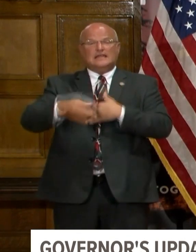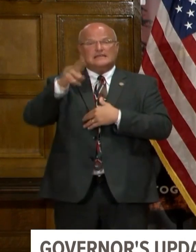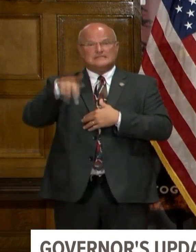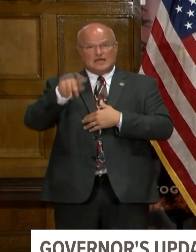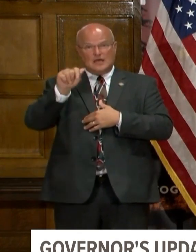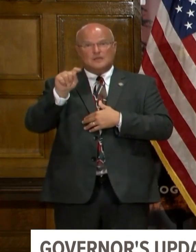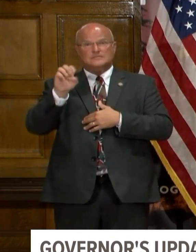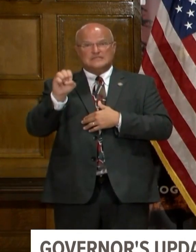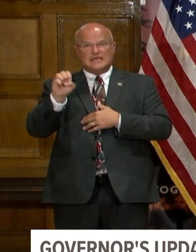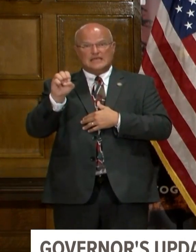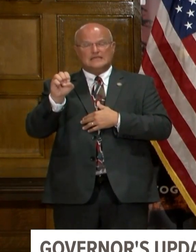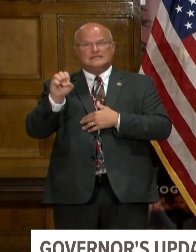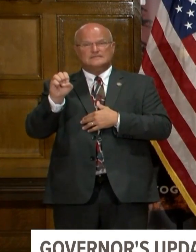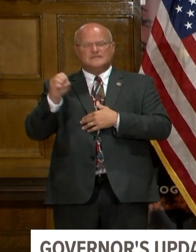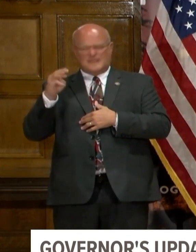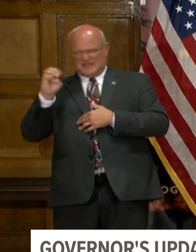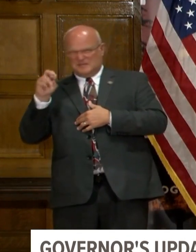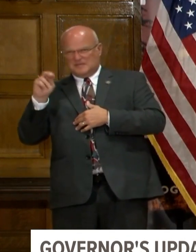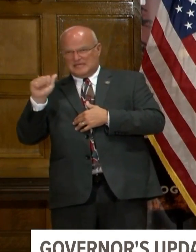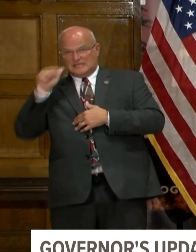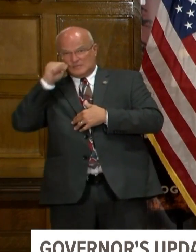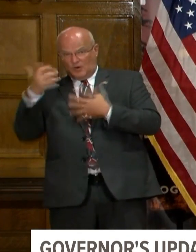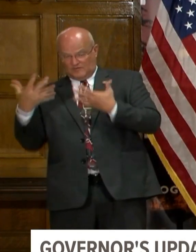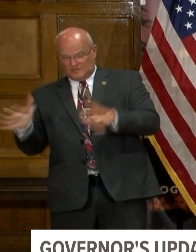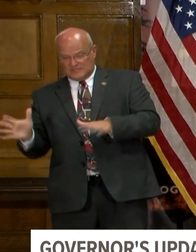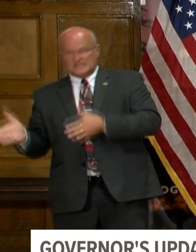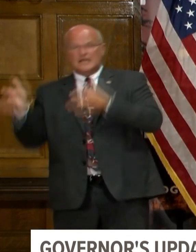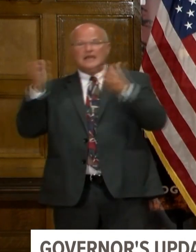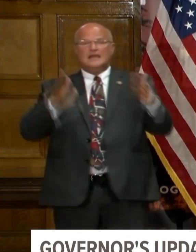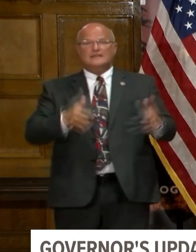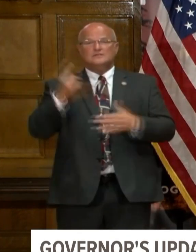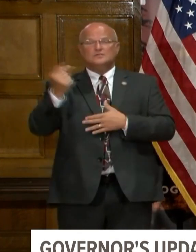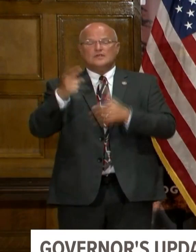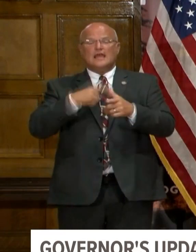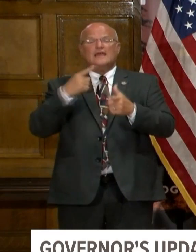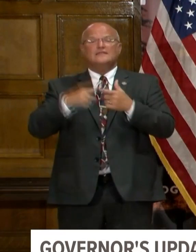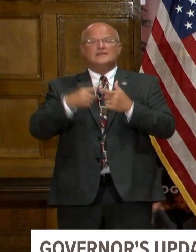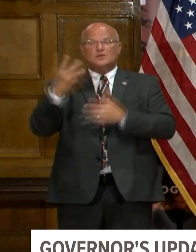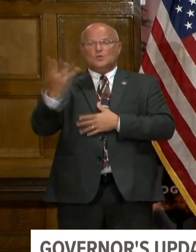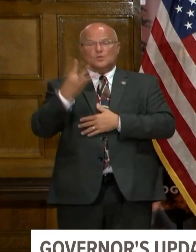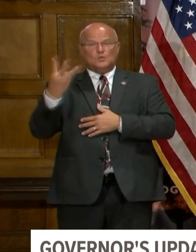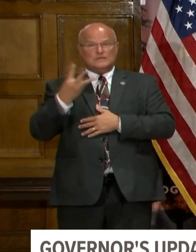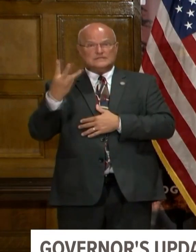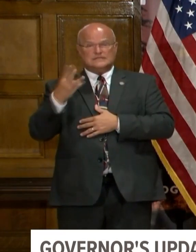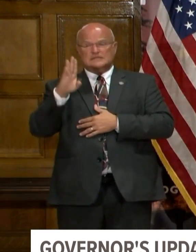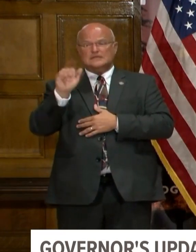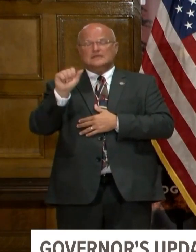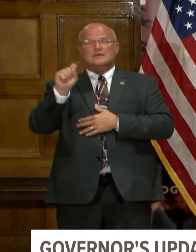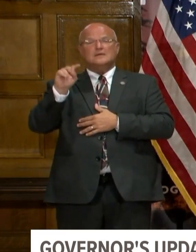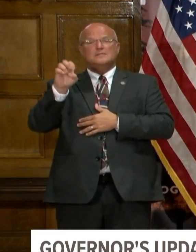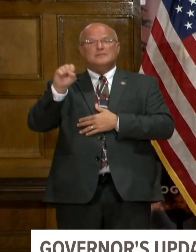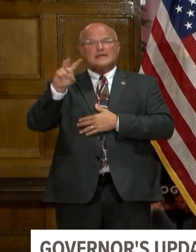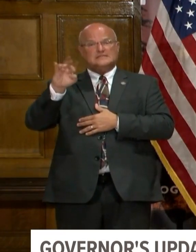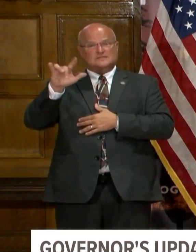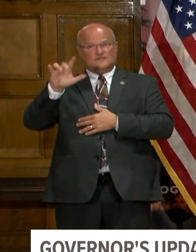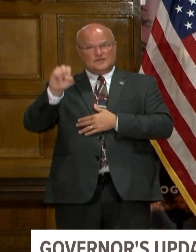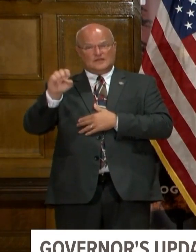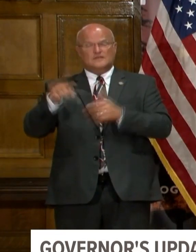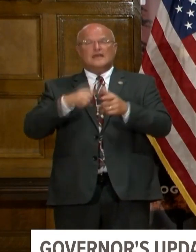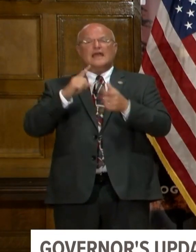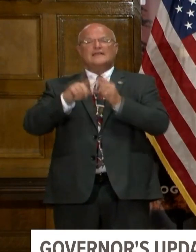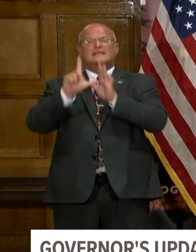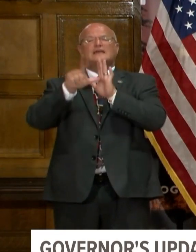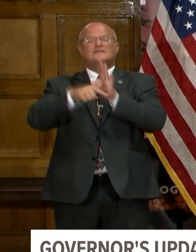update after Mena tomorrow. And then we'll be going to Batesville on Wednesday. Thereafter, like I said,